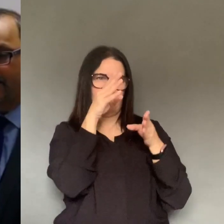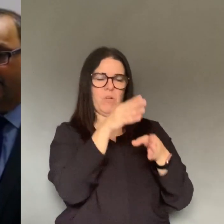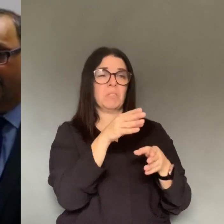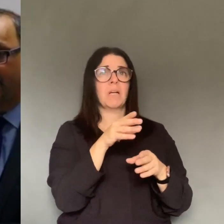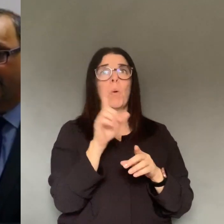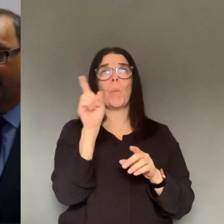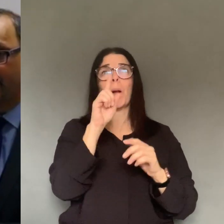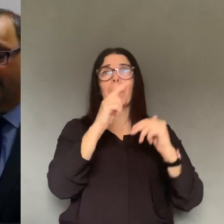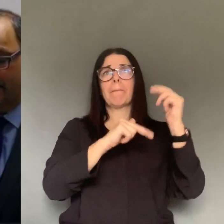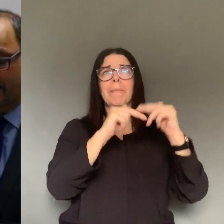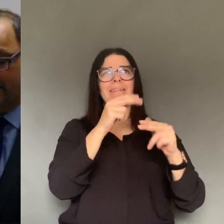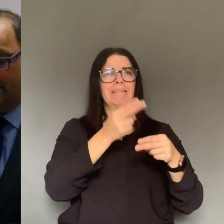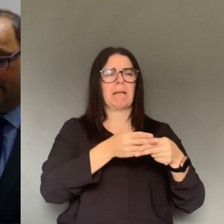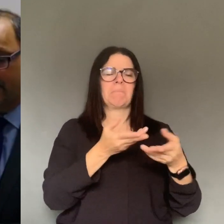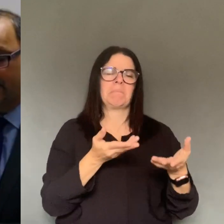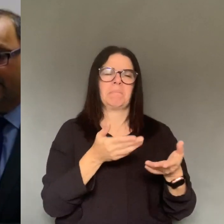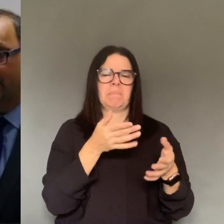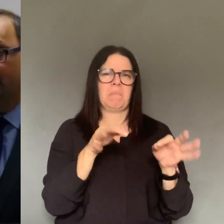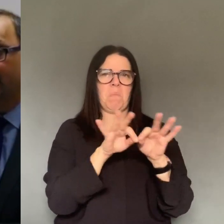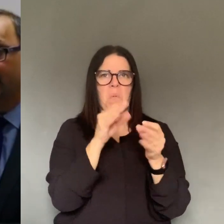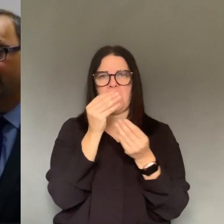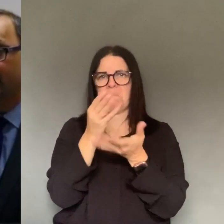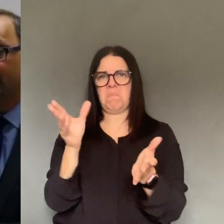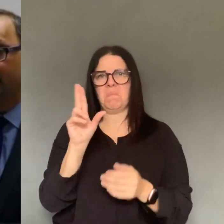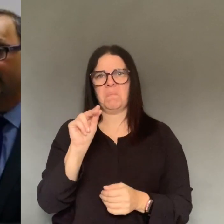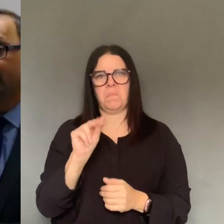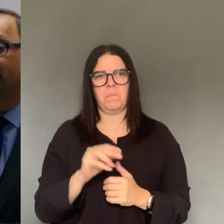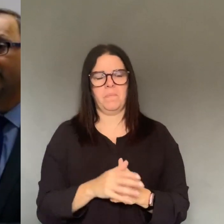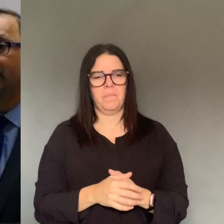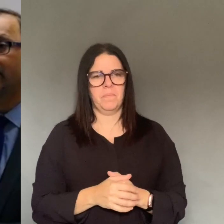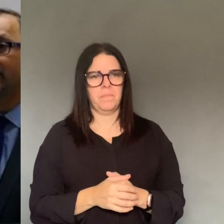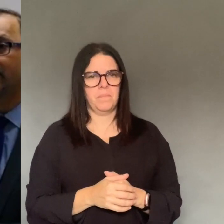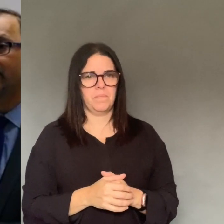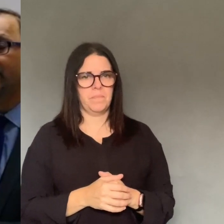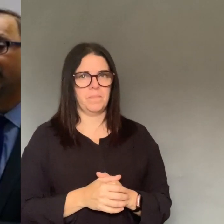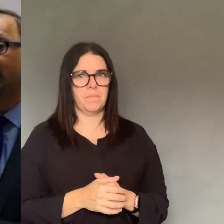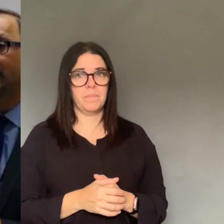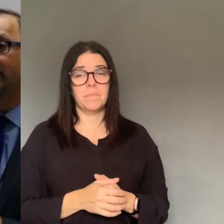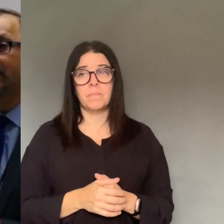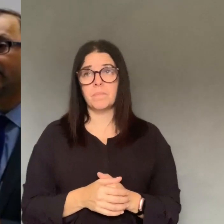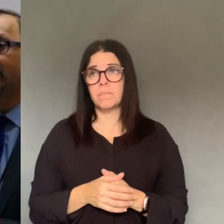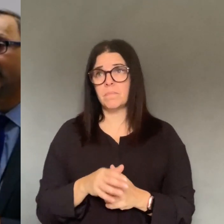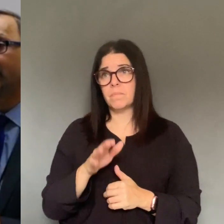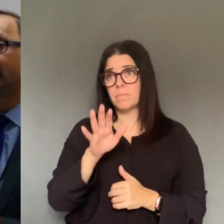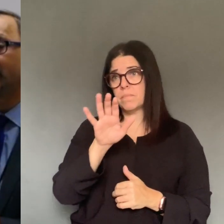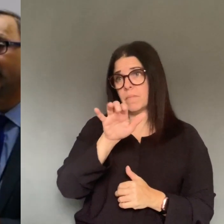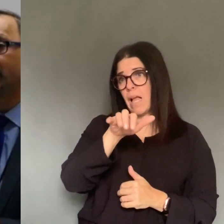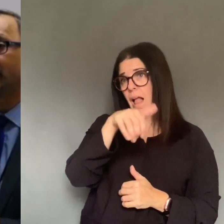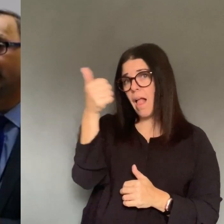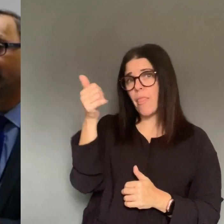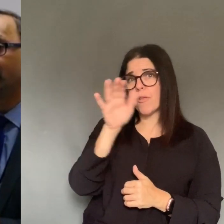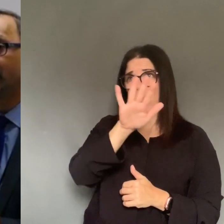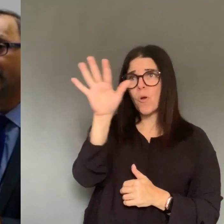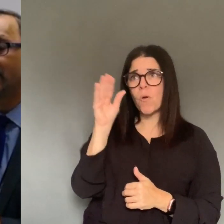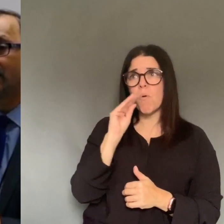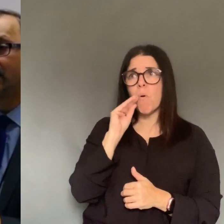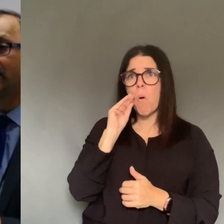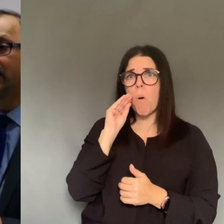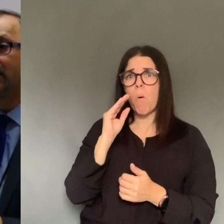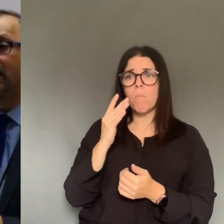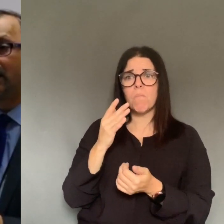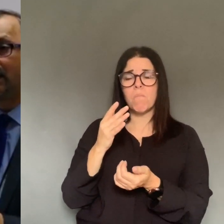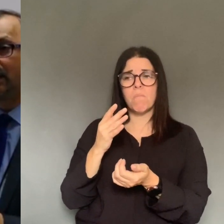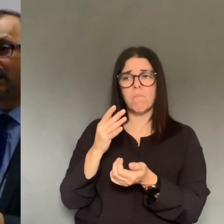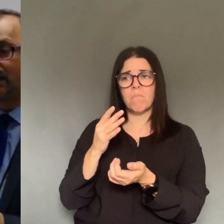There are other homes in Ontario that are providing that information. So you're saying that you're protecting their rights, their